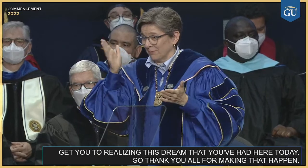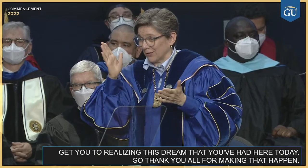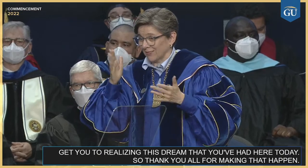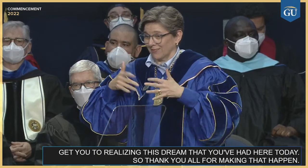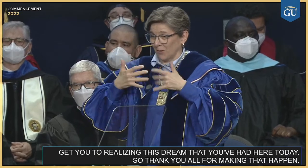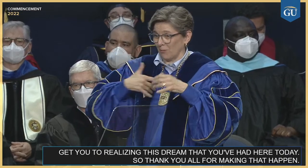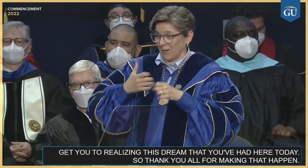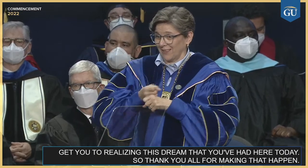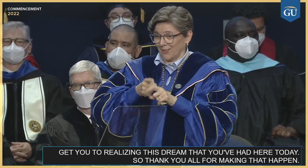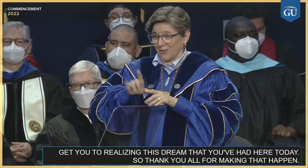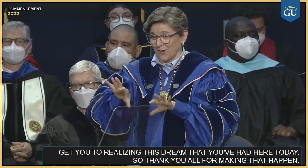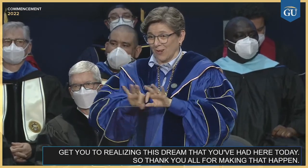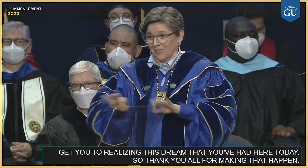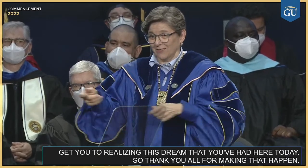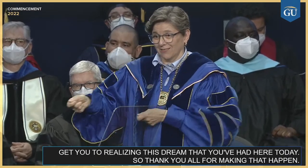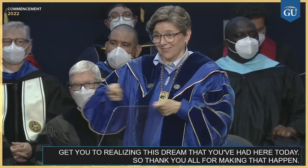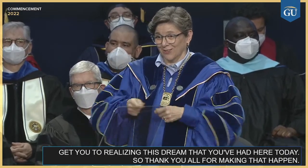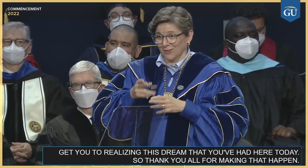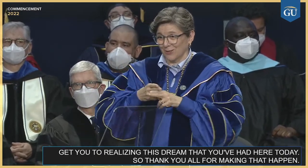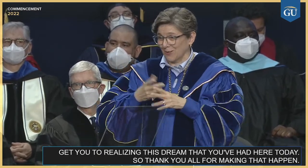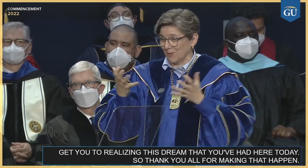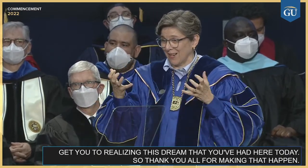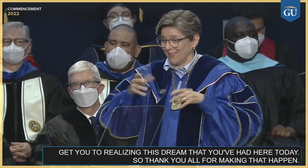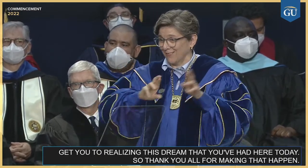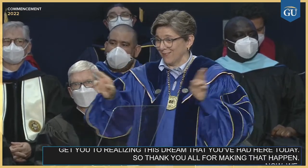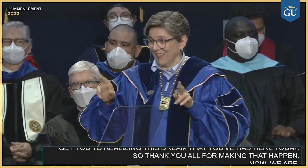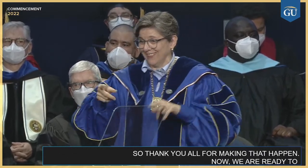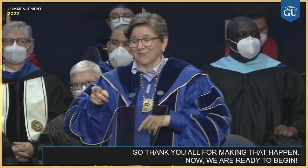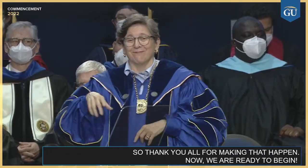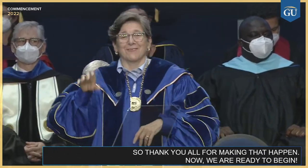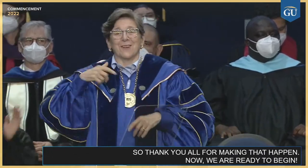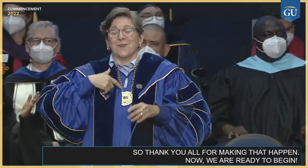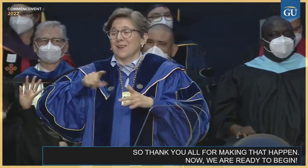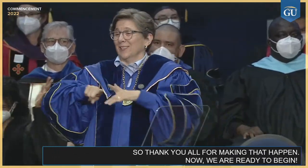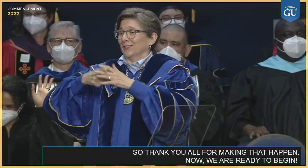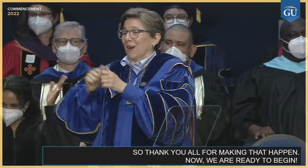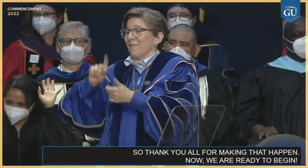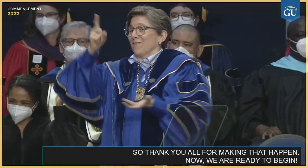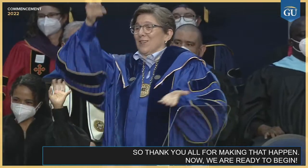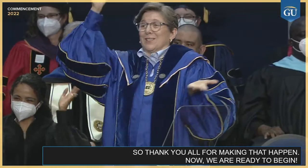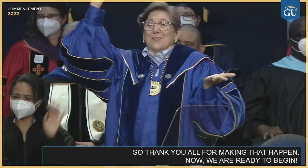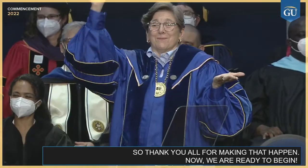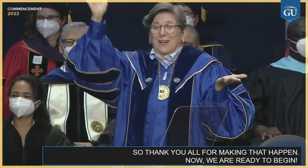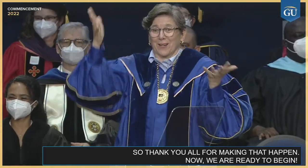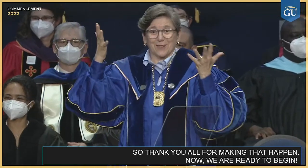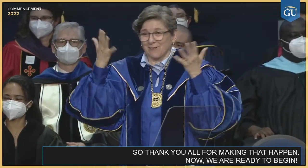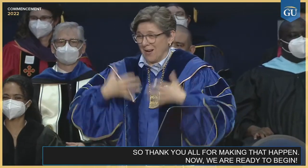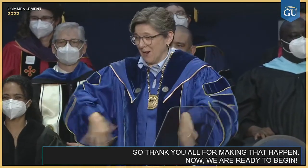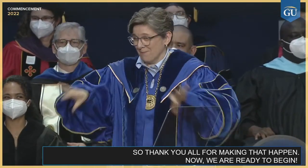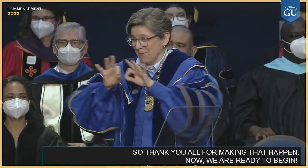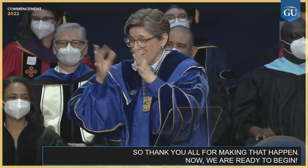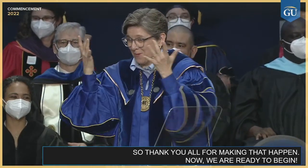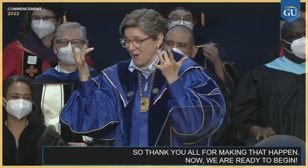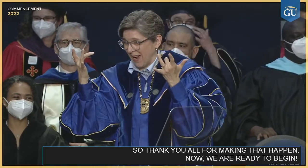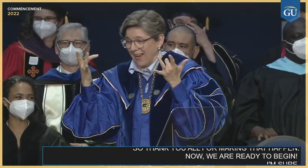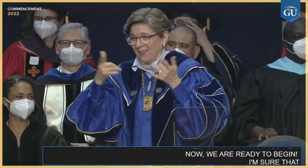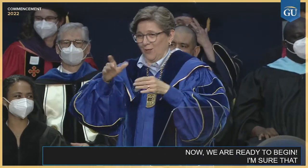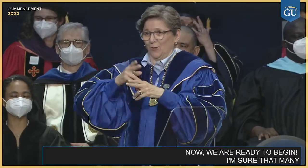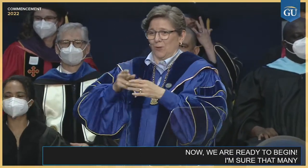So now we are ready to begin. I'm sure that many of you are seated wanting to get your diploma. Well, we'll